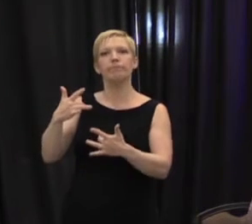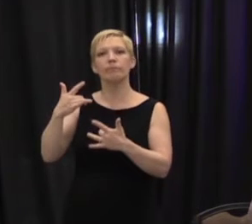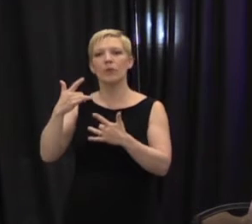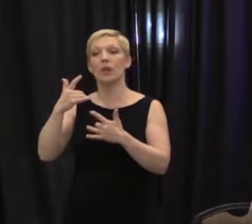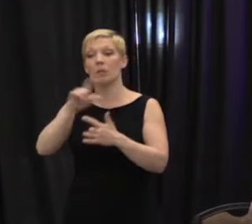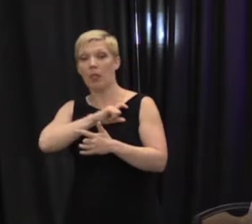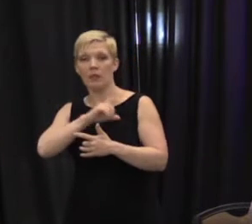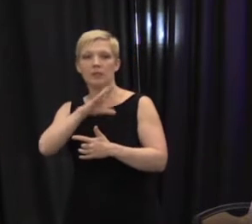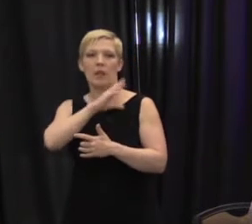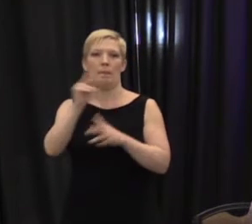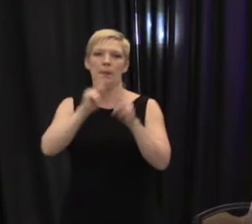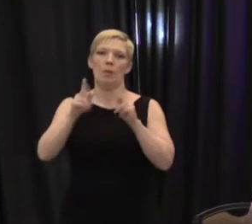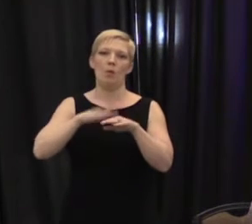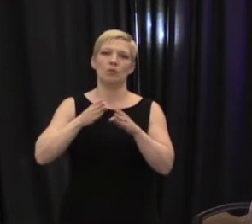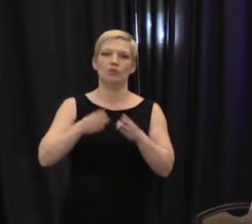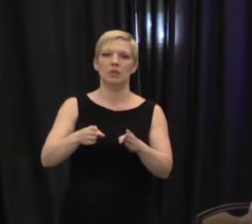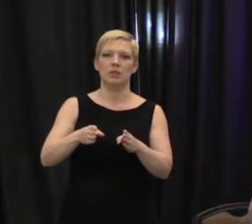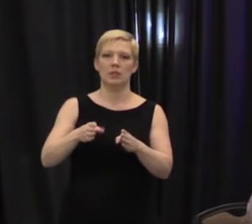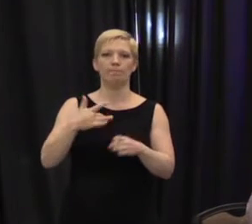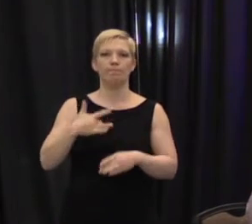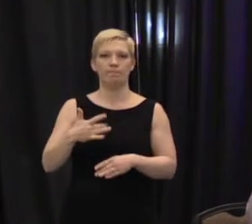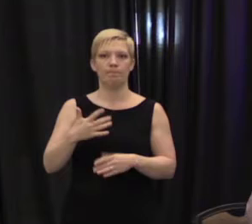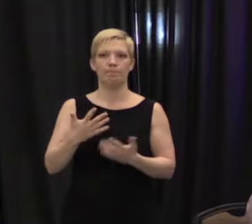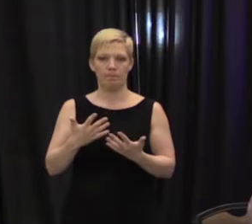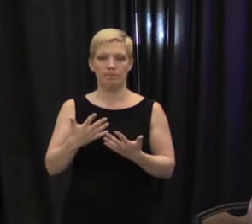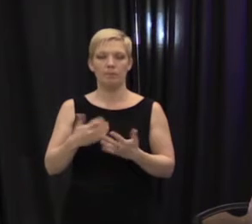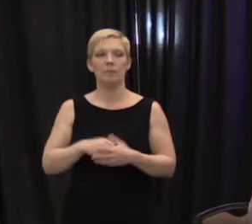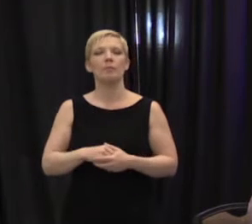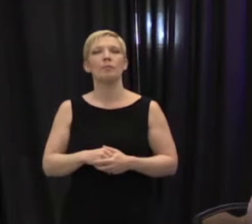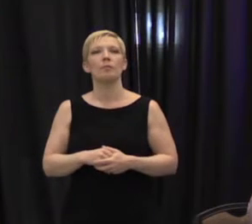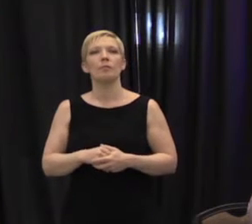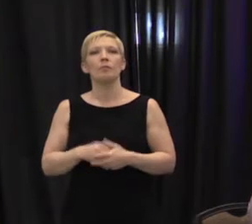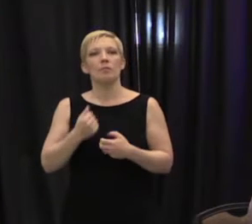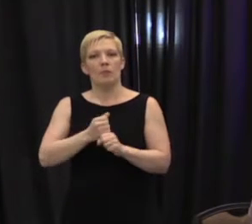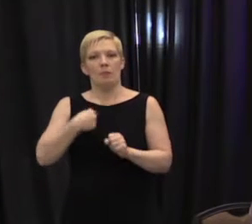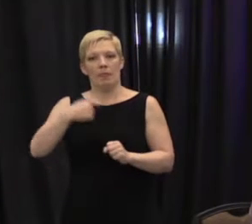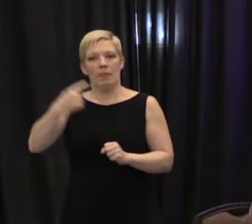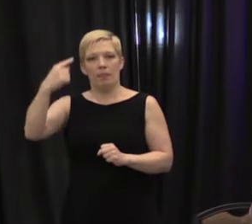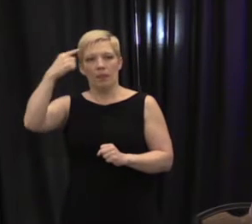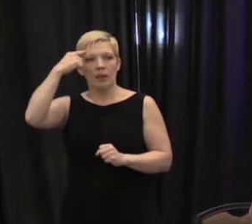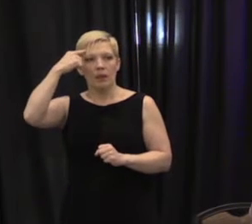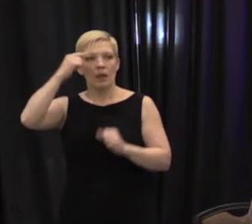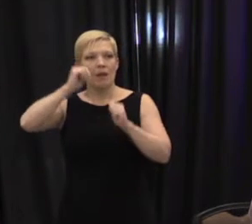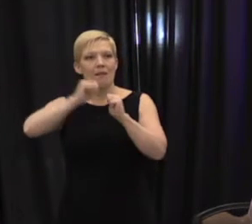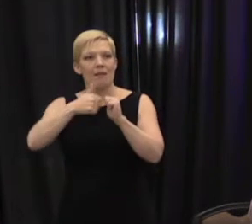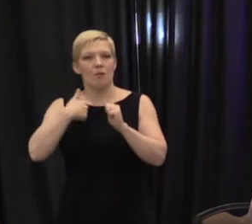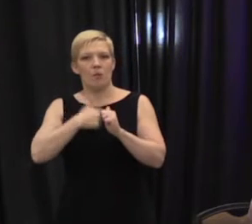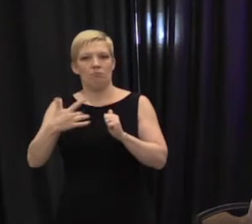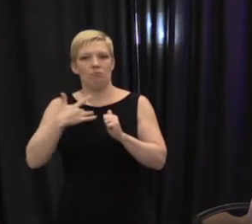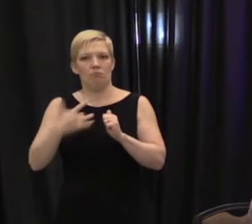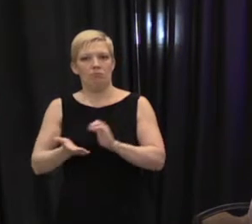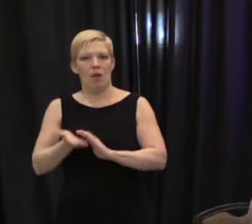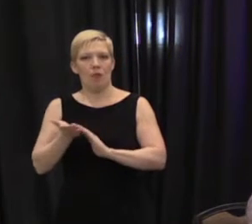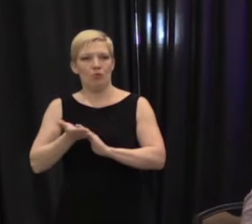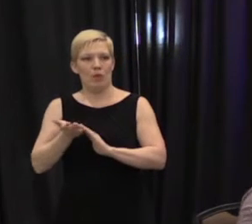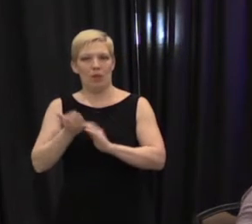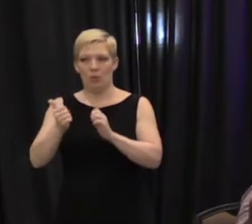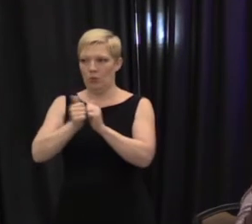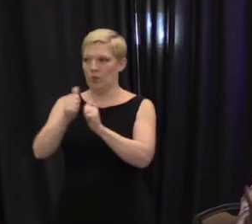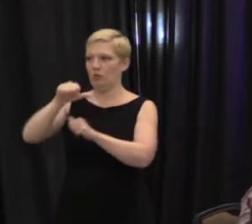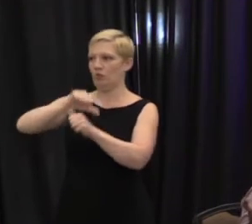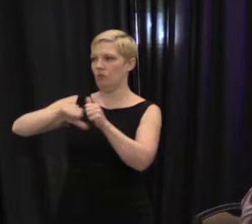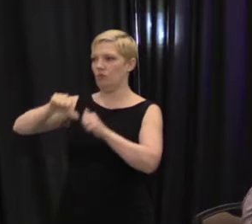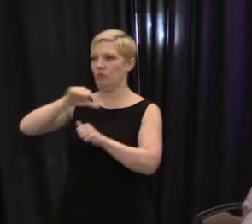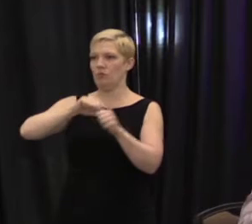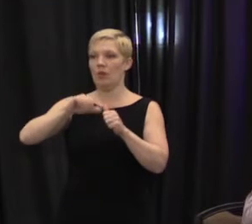street. And so it kind of made me really think about like just how we operate with one another and